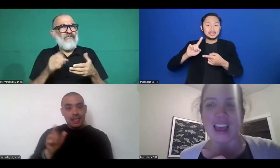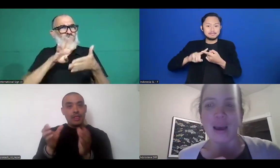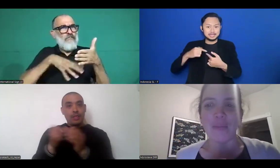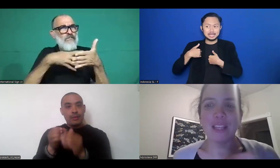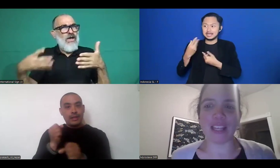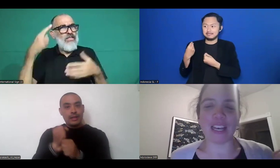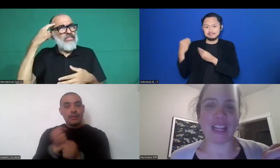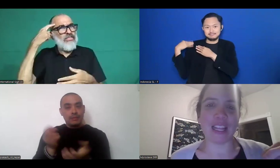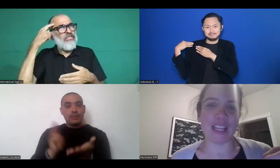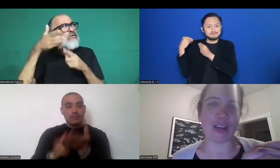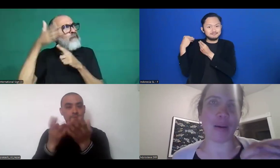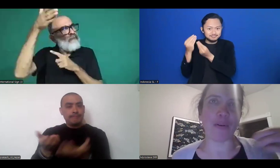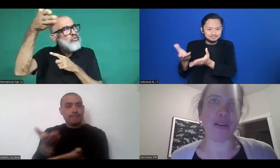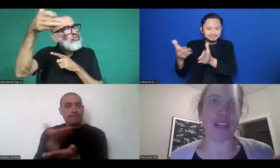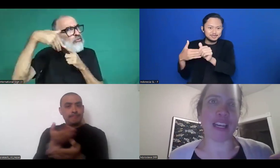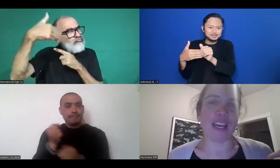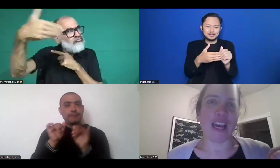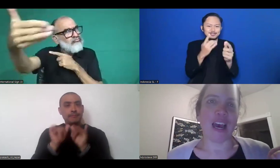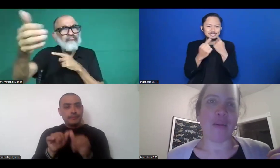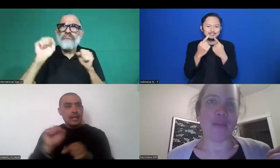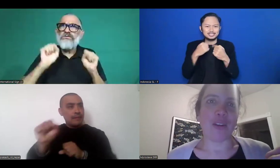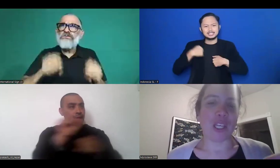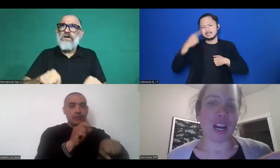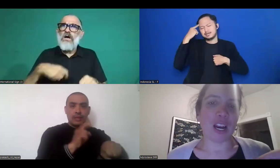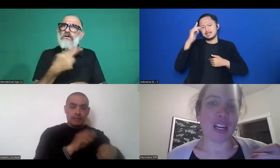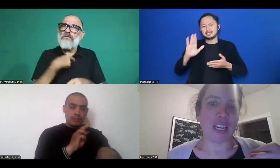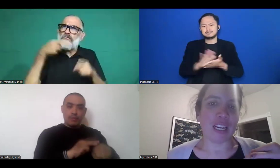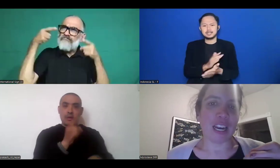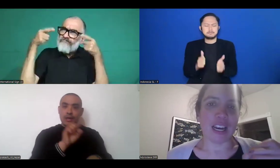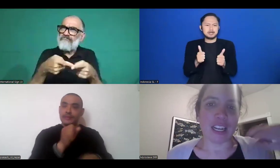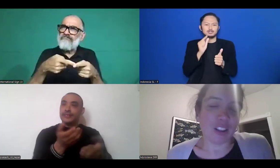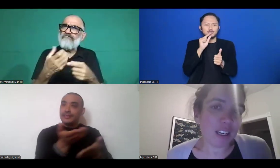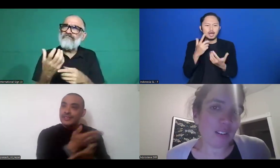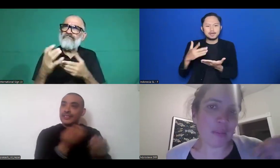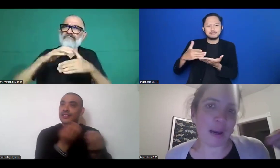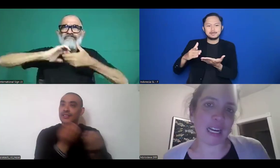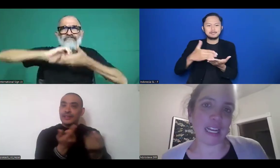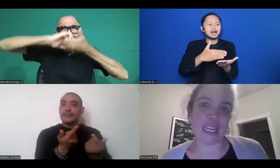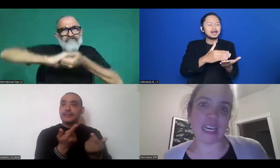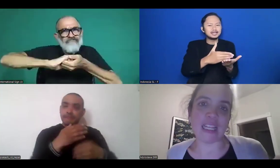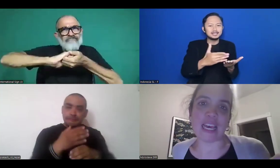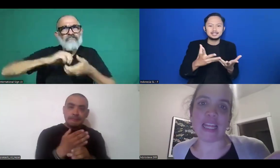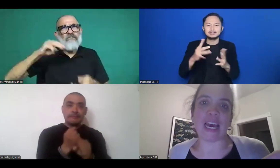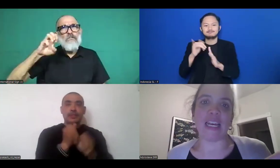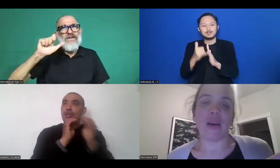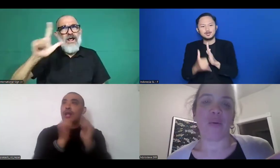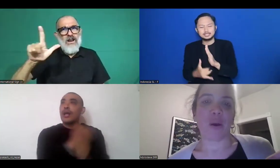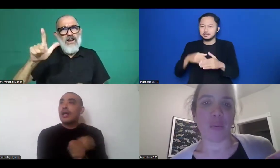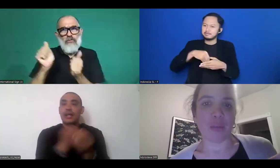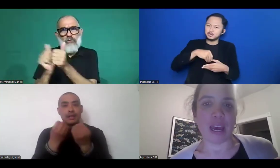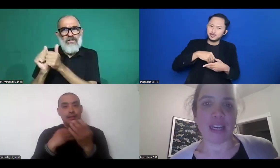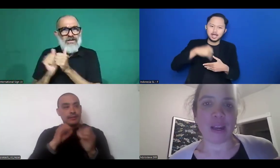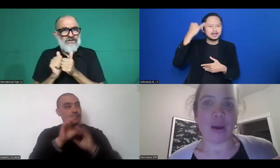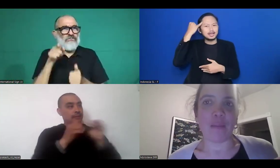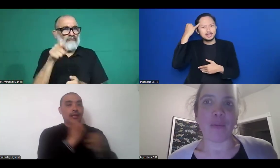that this is an opportunity to share constructive feedback and ideas, and that we